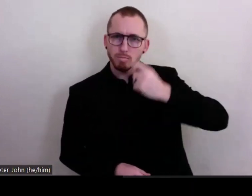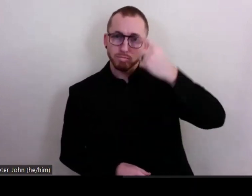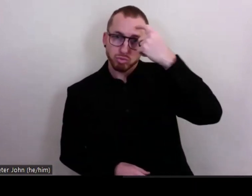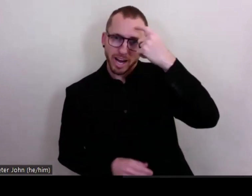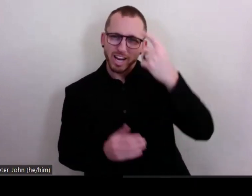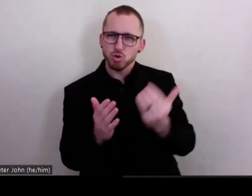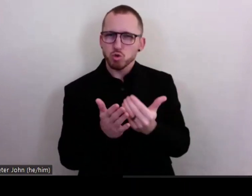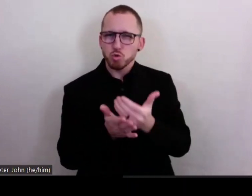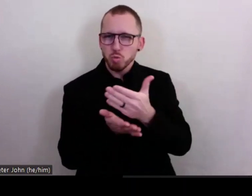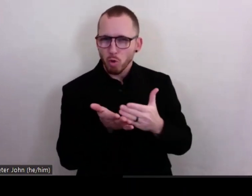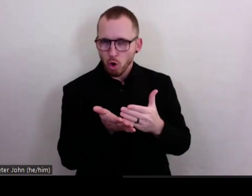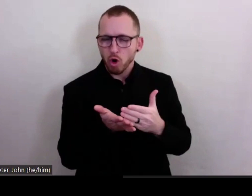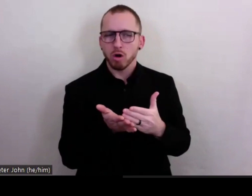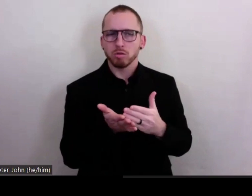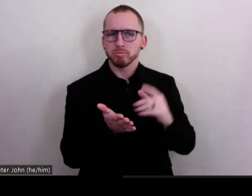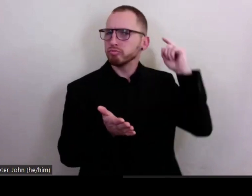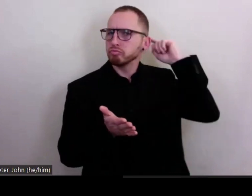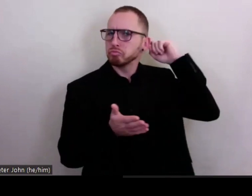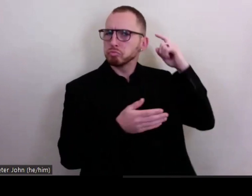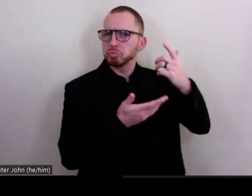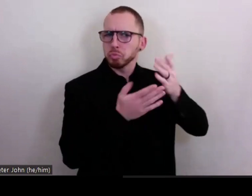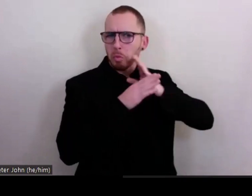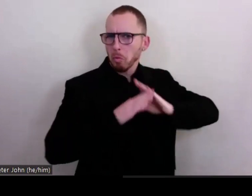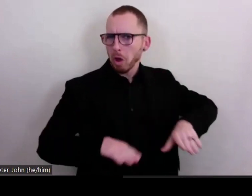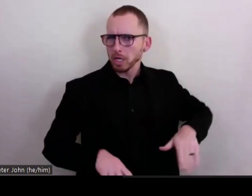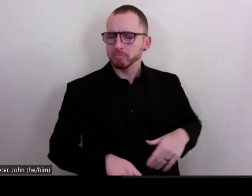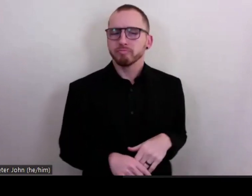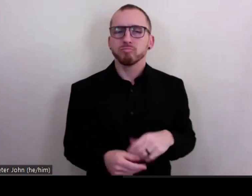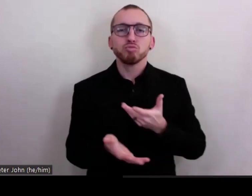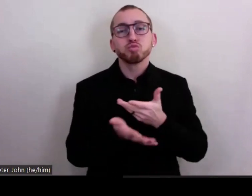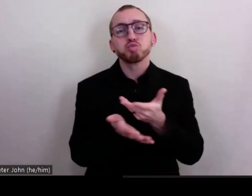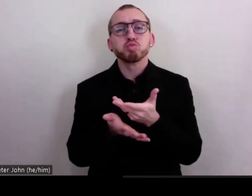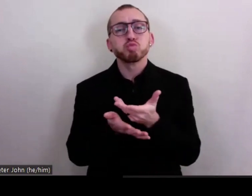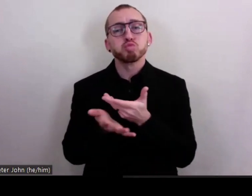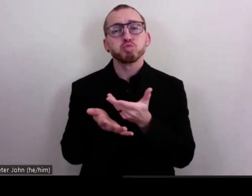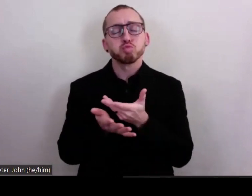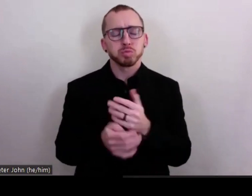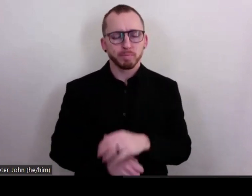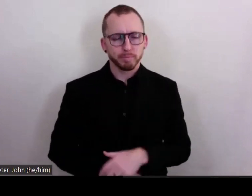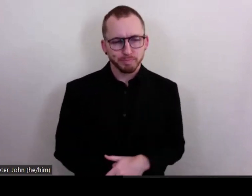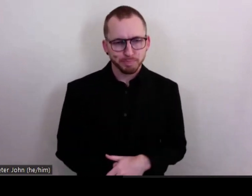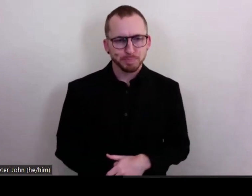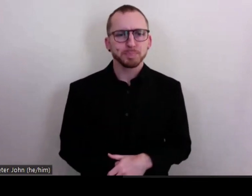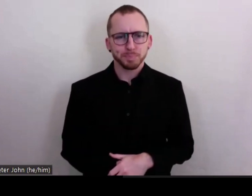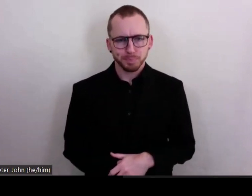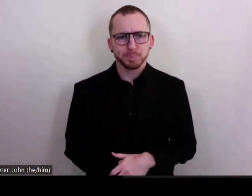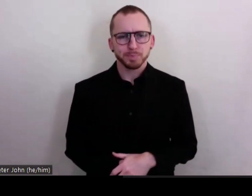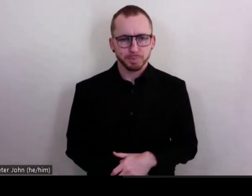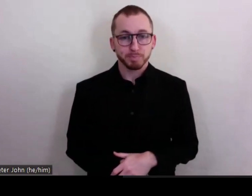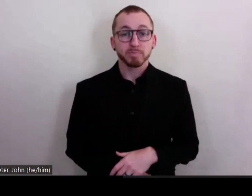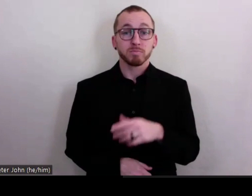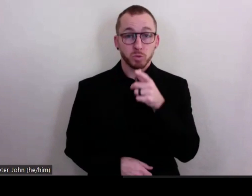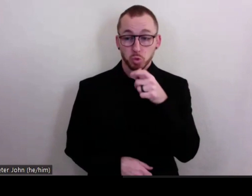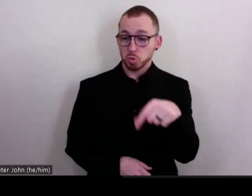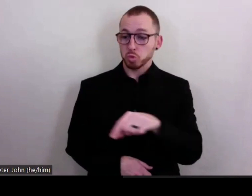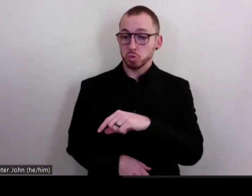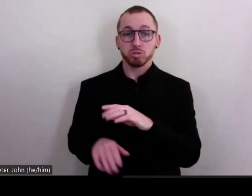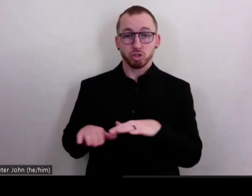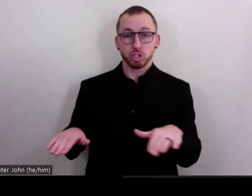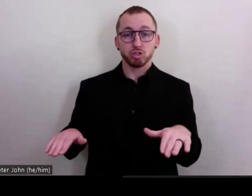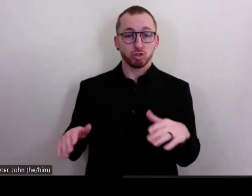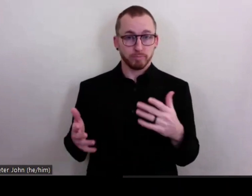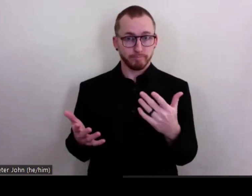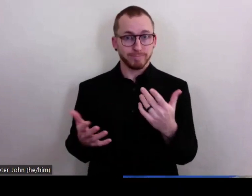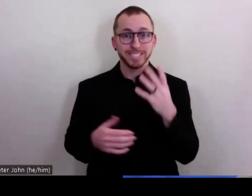present in the moment. And what happens is kids who experience dissociation go to hypoarousal, so